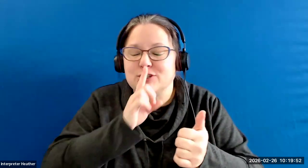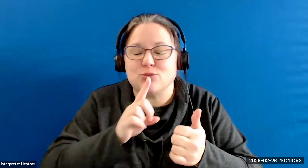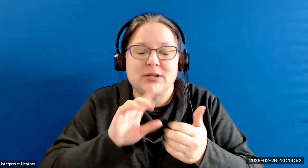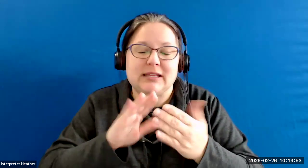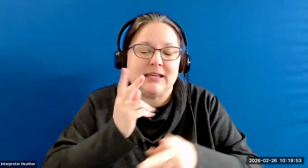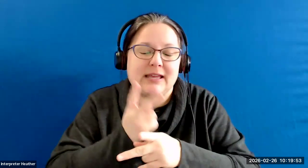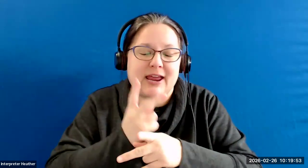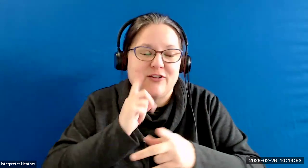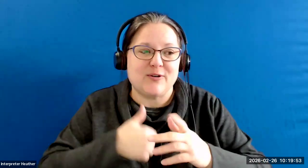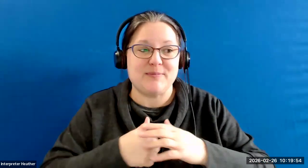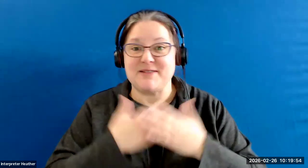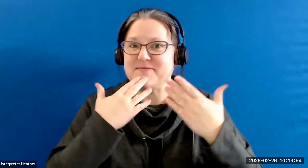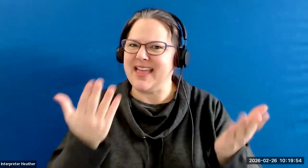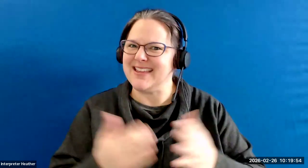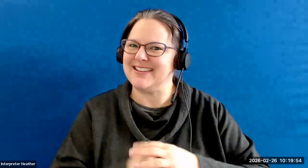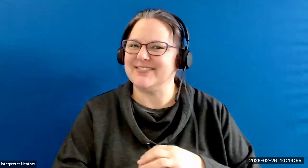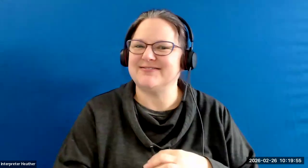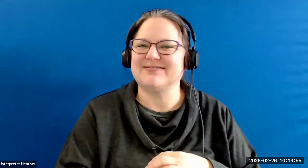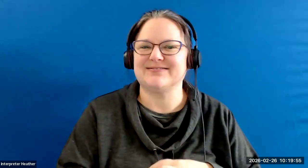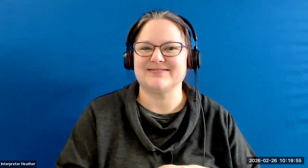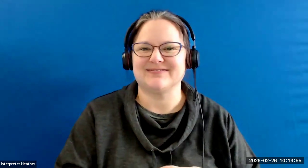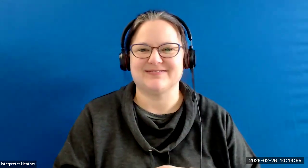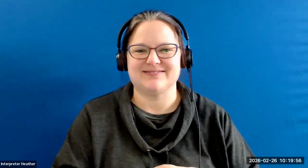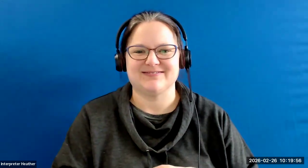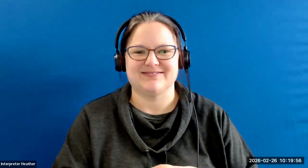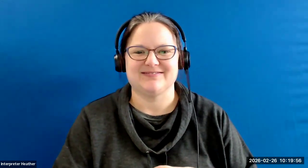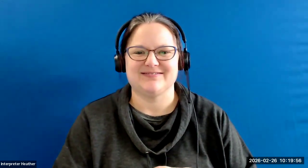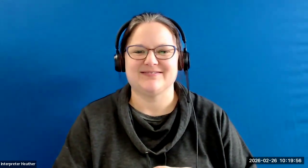care. Thank you. Thanks, Shauna.